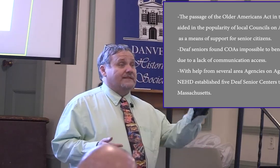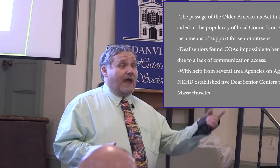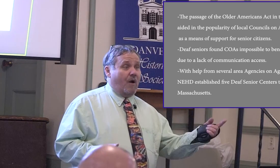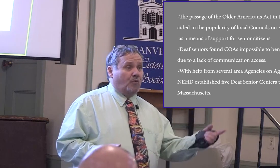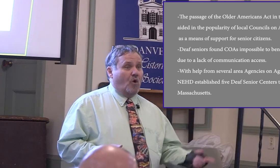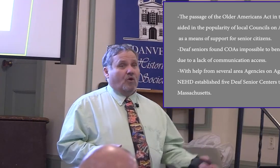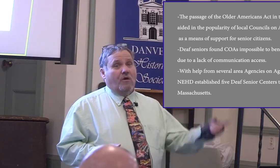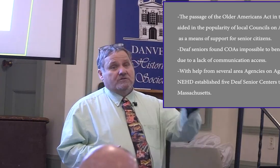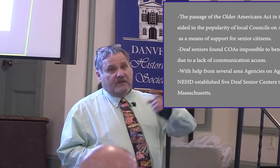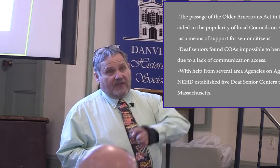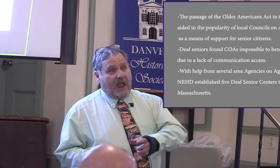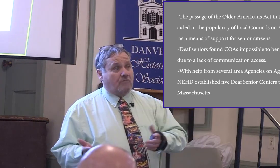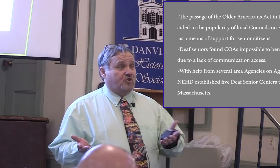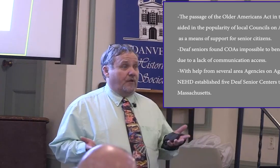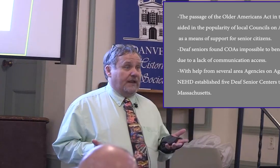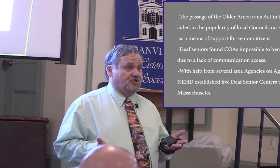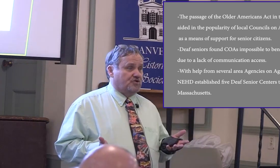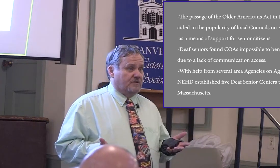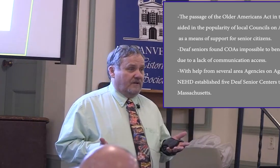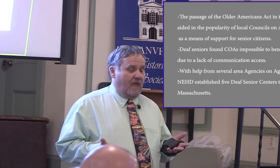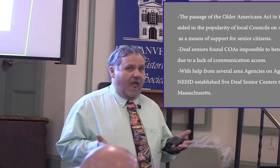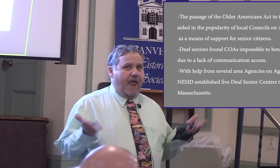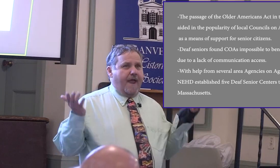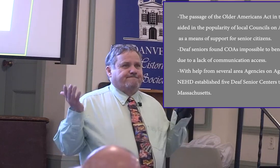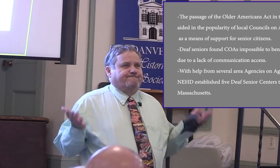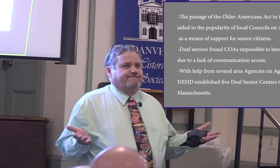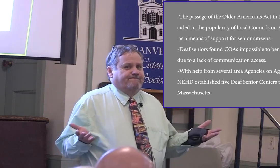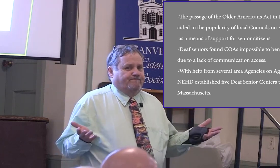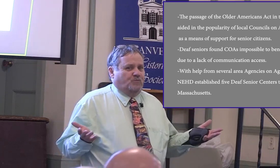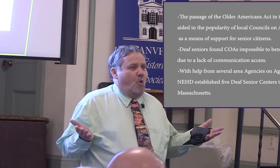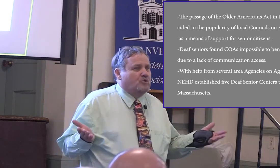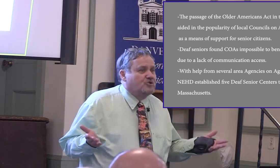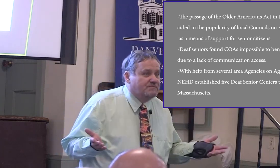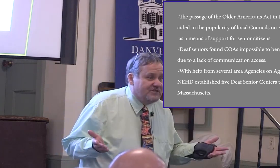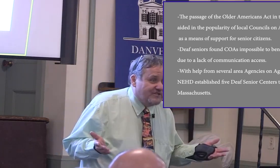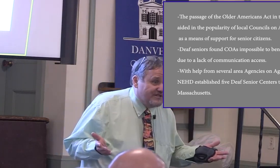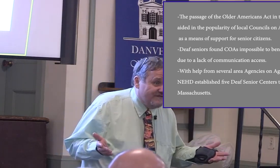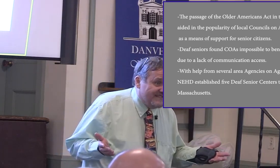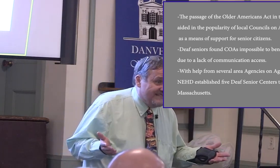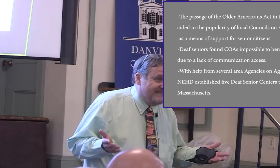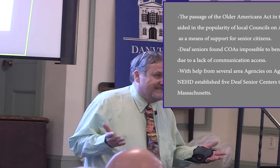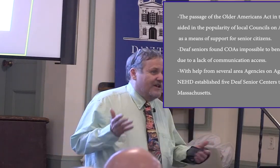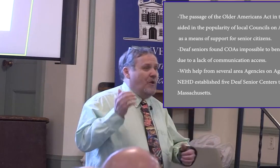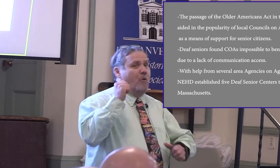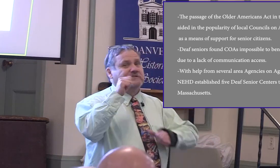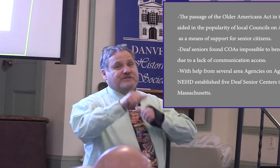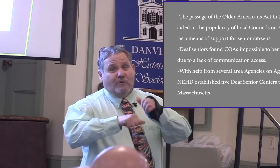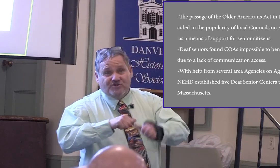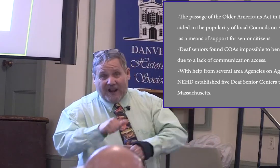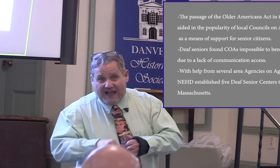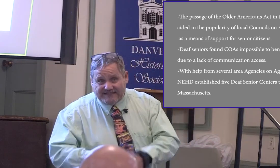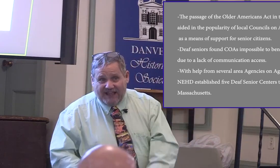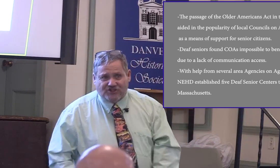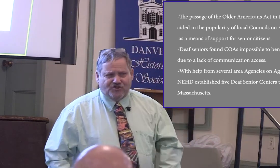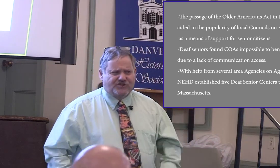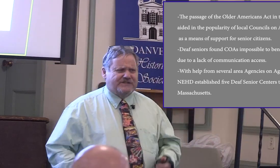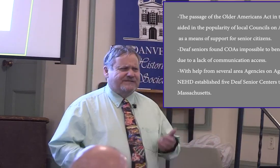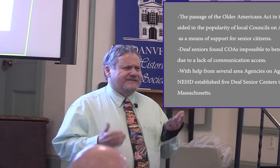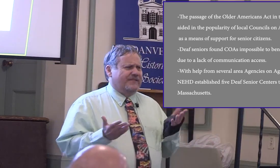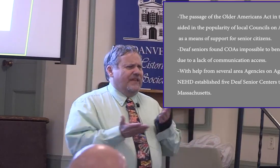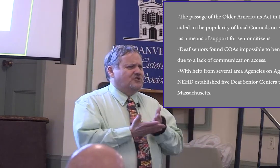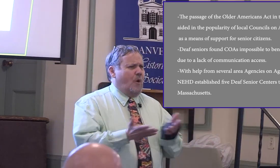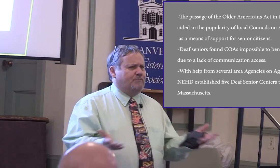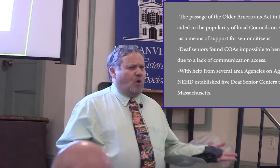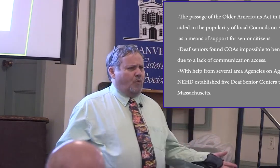from one town go to the Council on Agents. No interpreting services, no